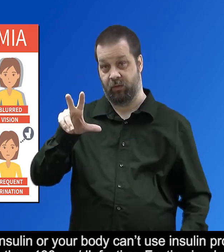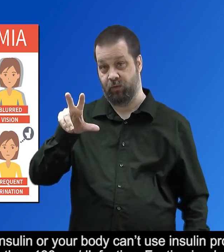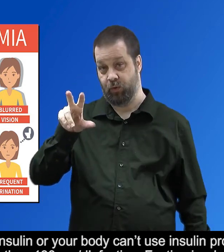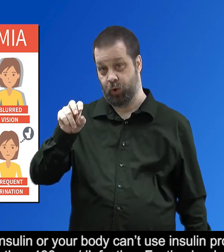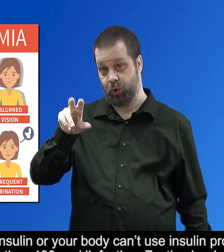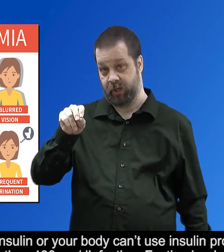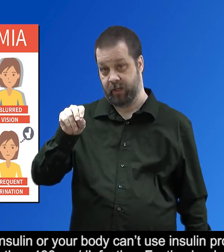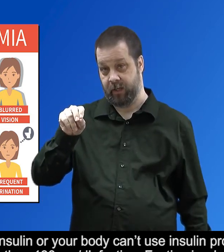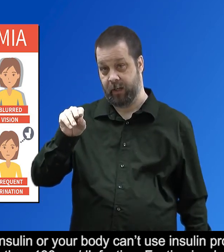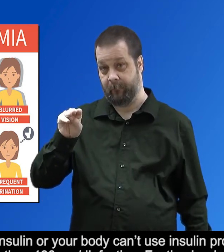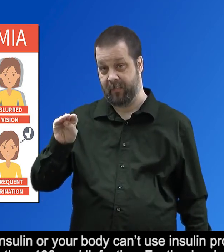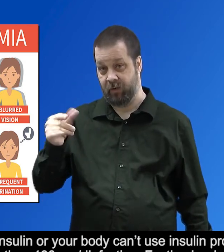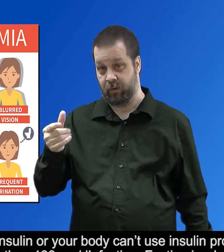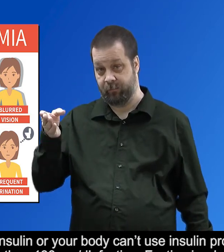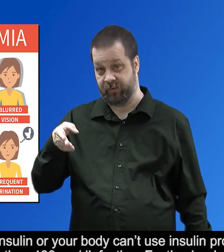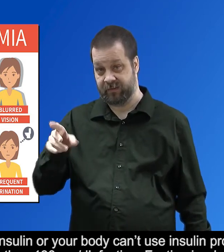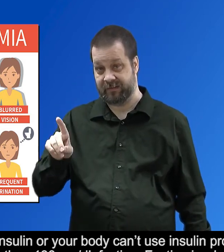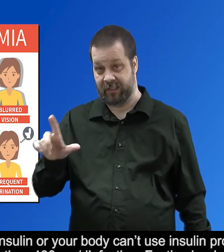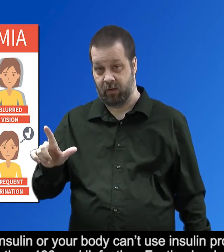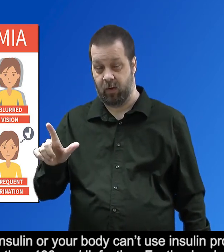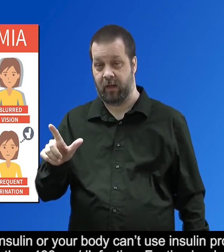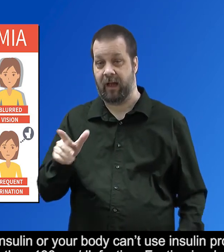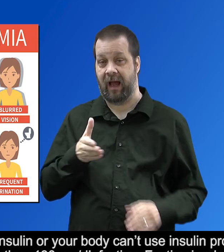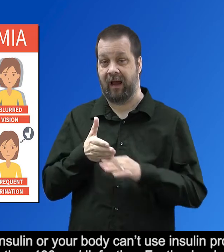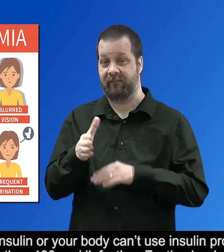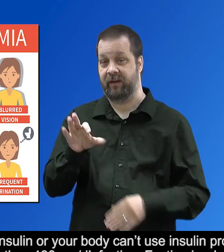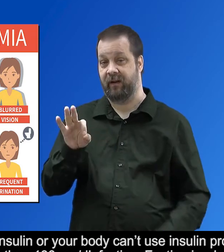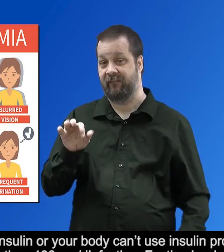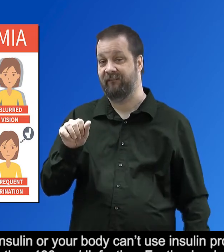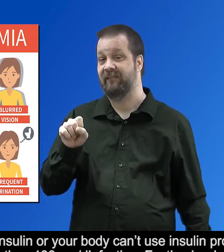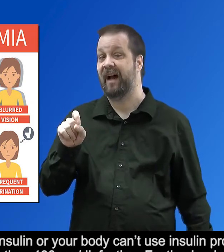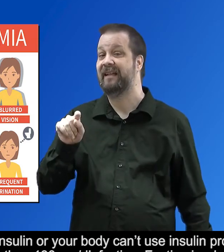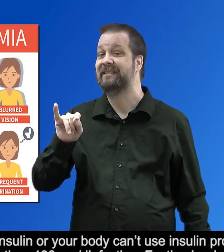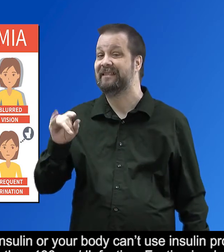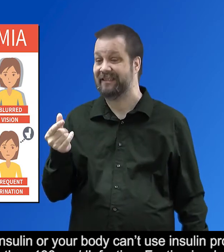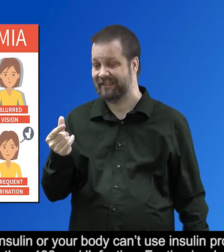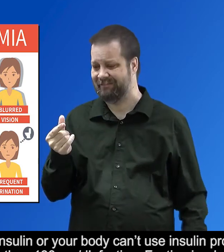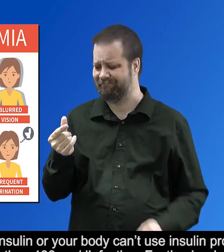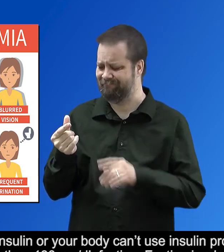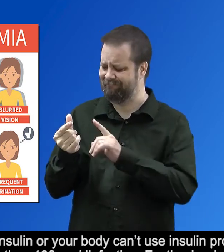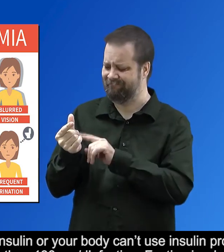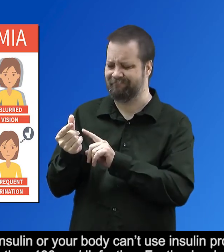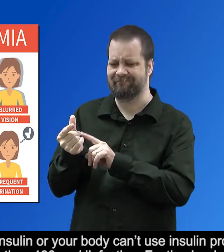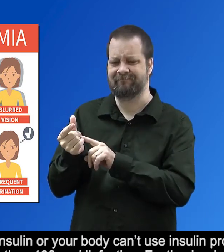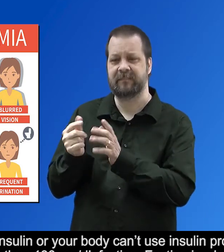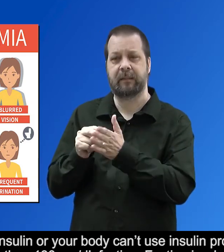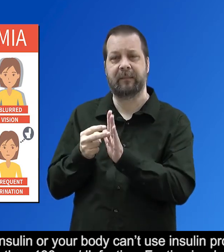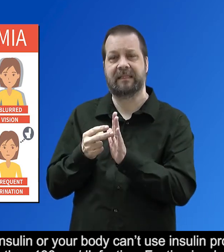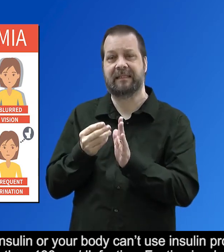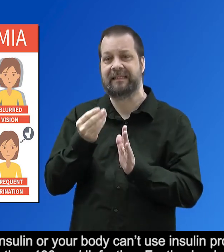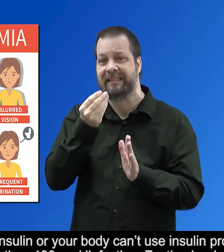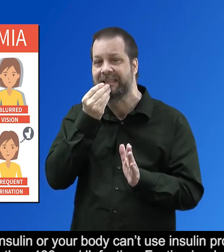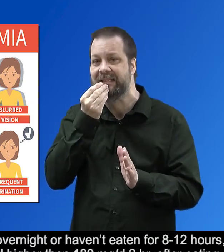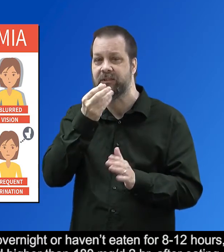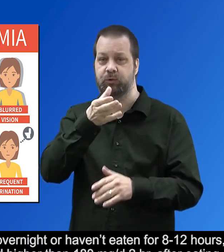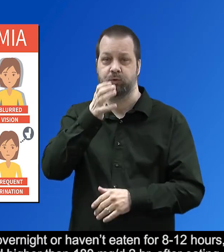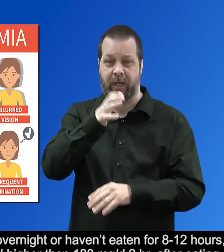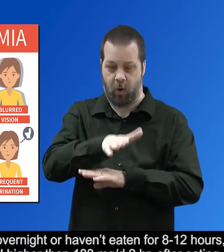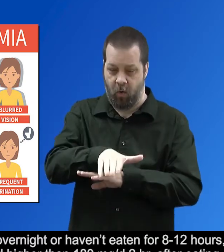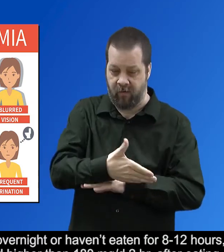higher than 130 milligrams per deciliter fasting, Fasting is when you haven't eaten